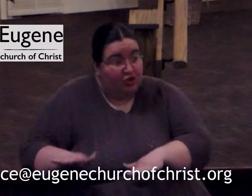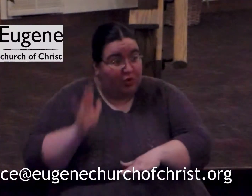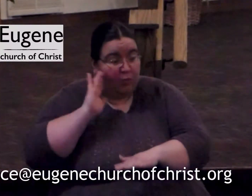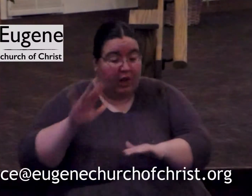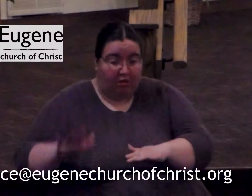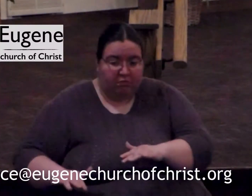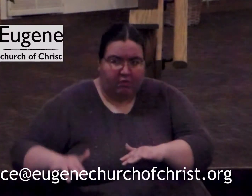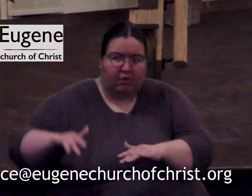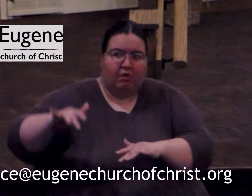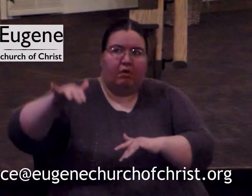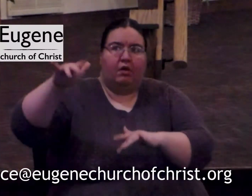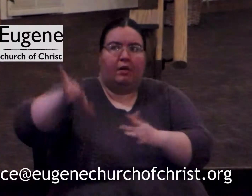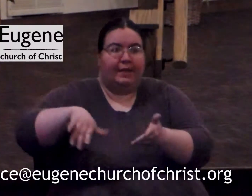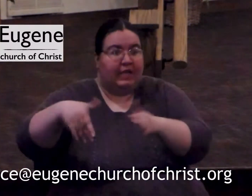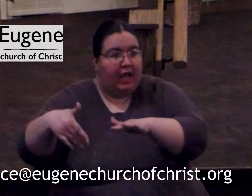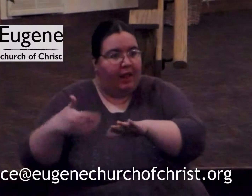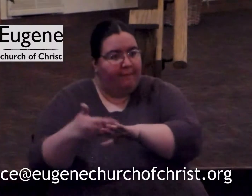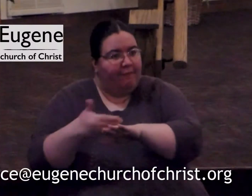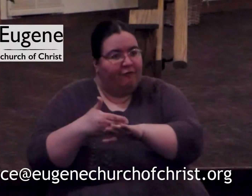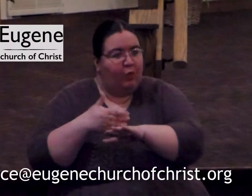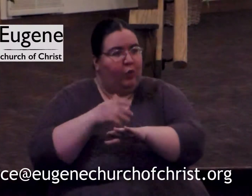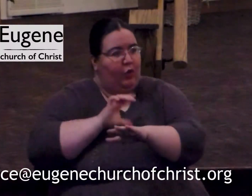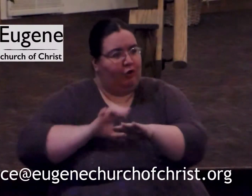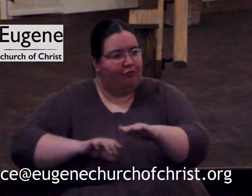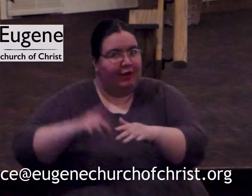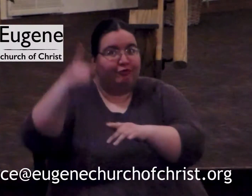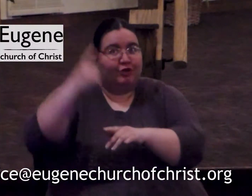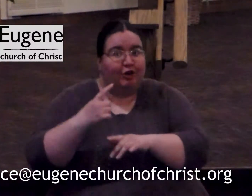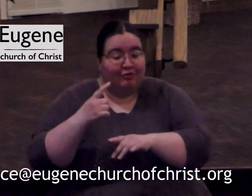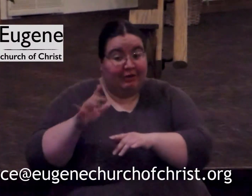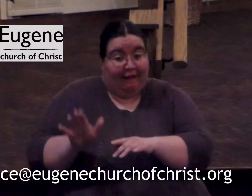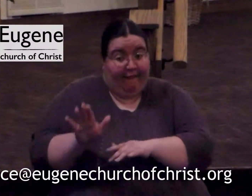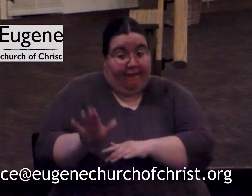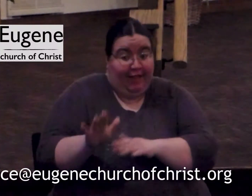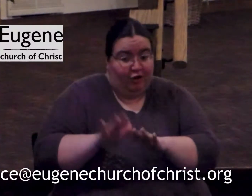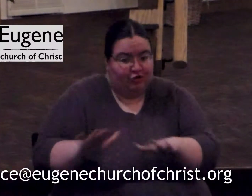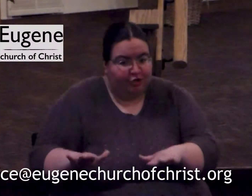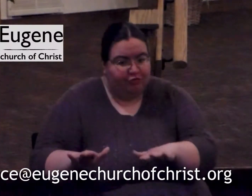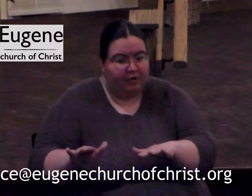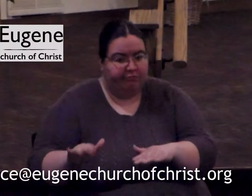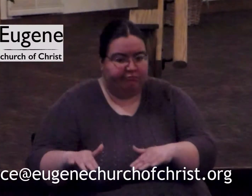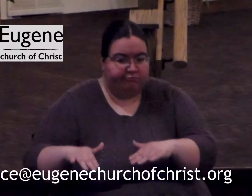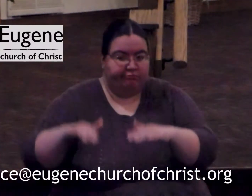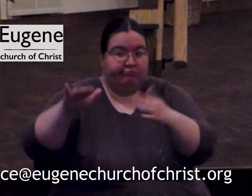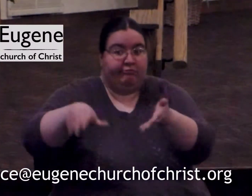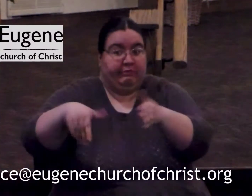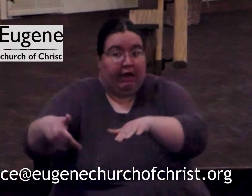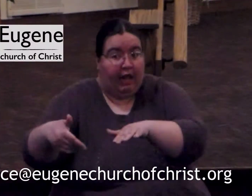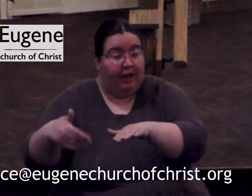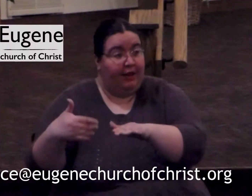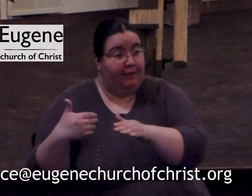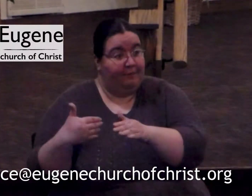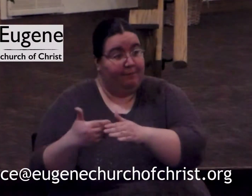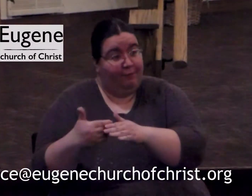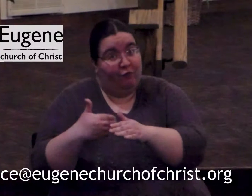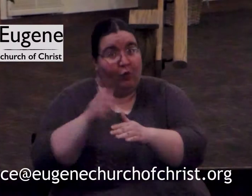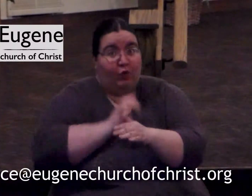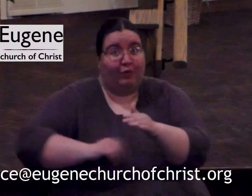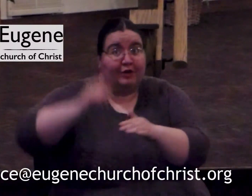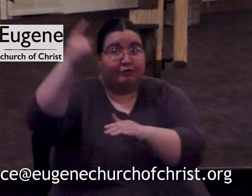before Christ returns. And their children are going to live out their entire lives before Christ returns. And for all of us, there is a fair chance that we will